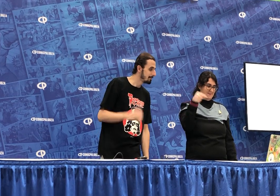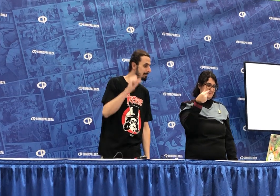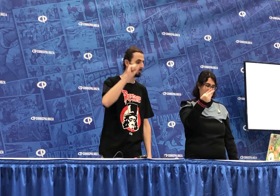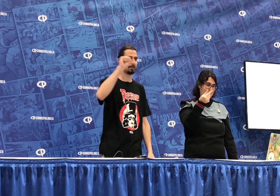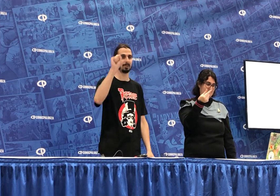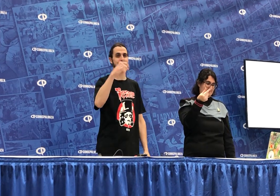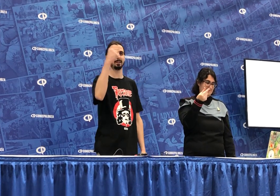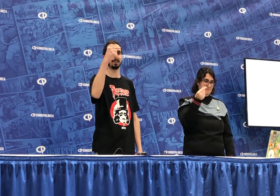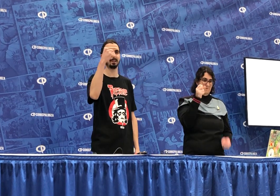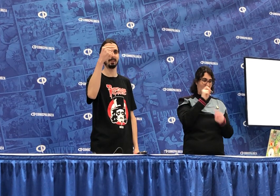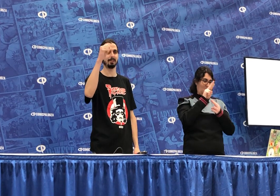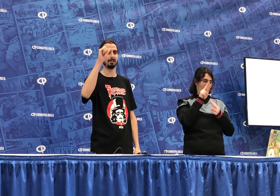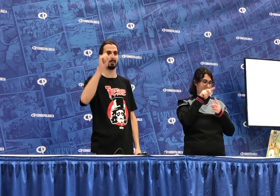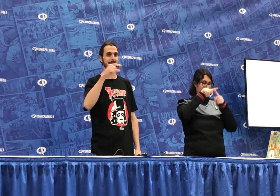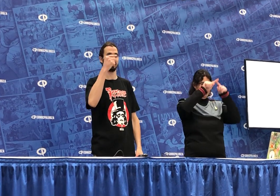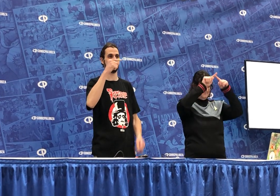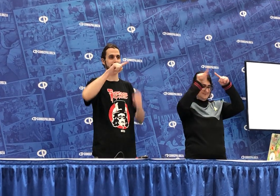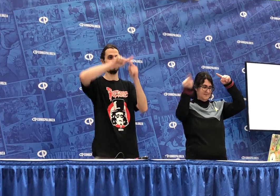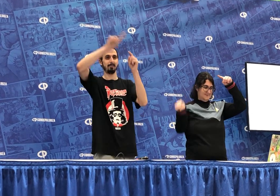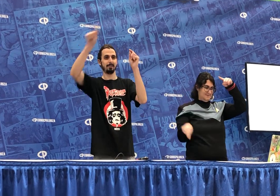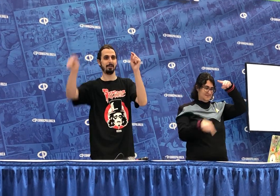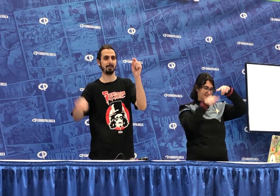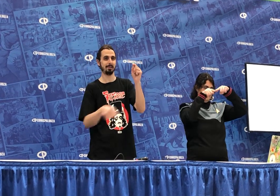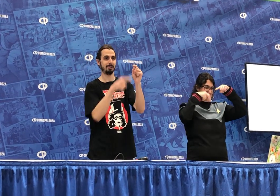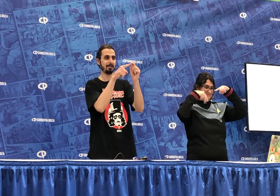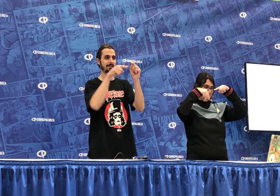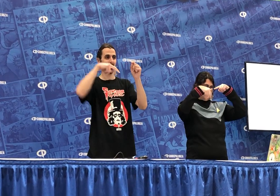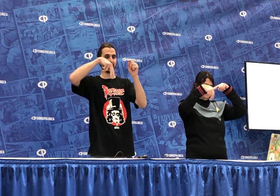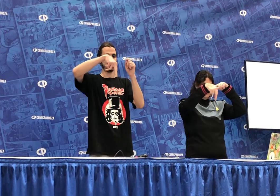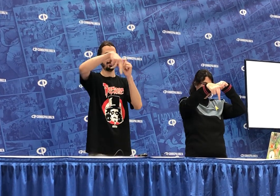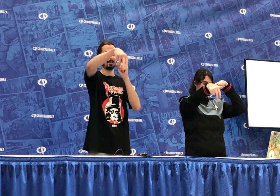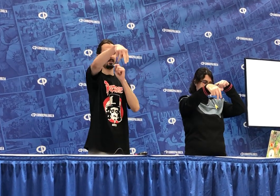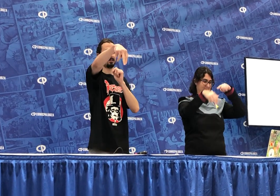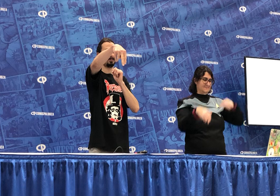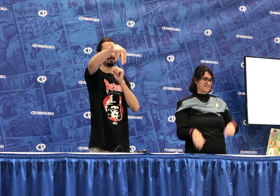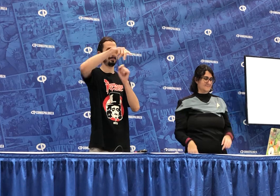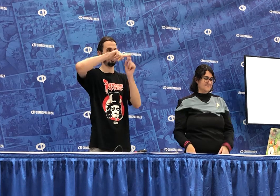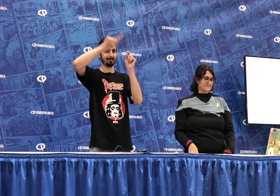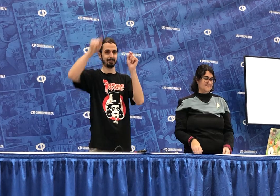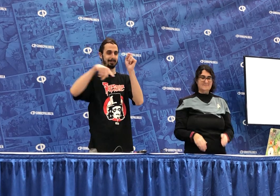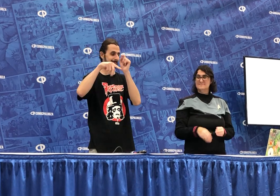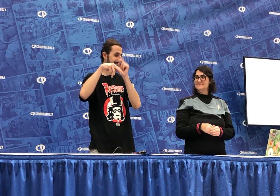Stargate could just be SG, or you can actually show the Stargate itself and like a person walking through.